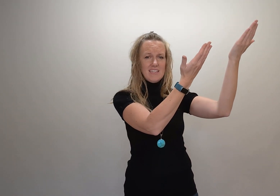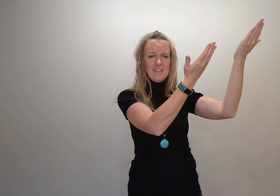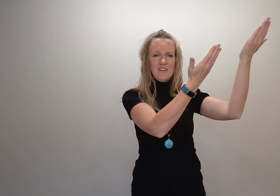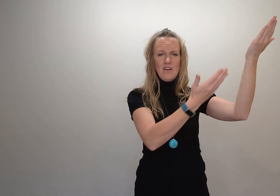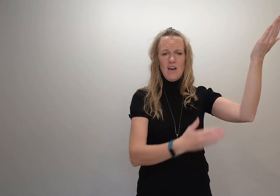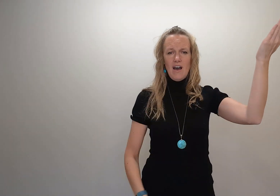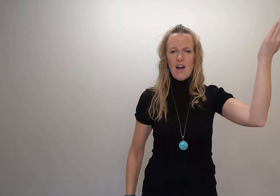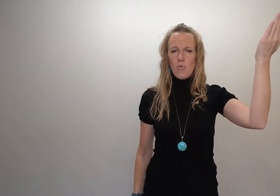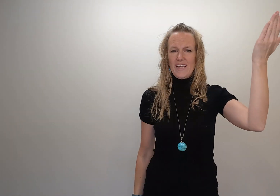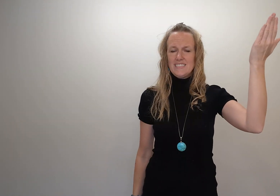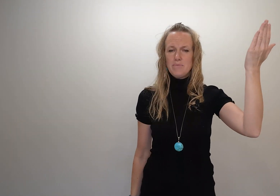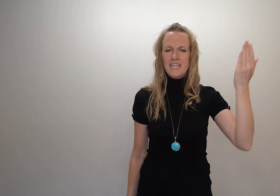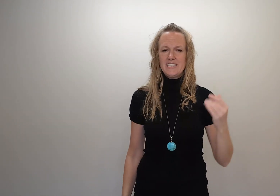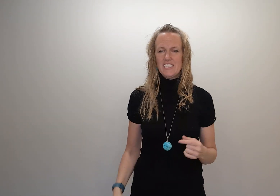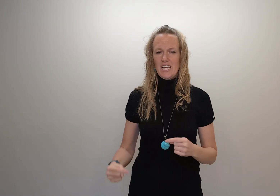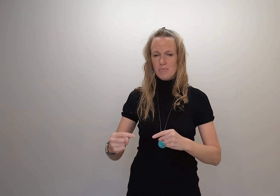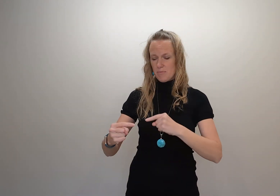heaven. When temptation comes my